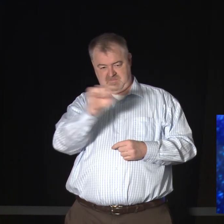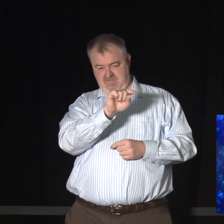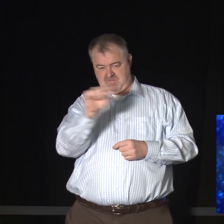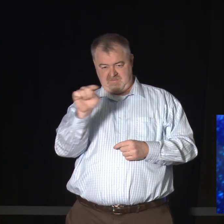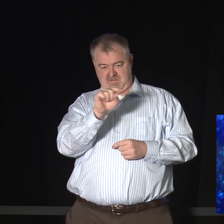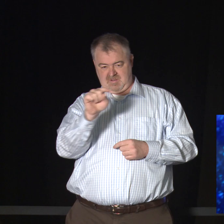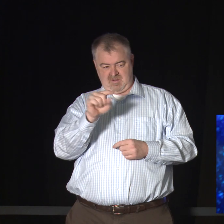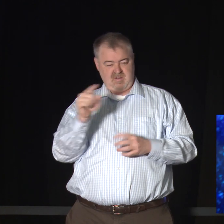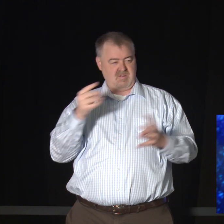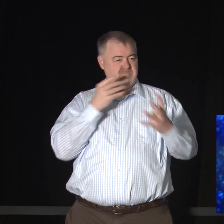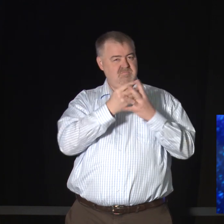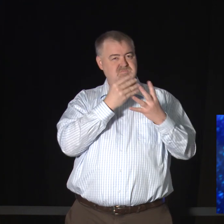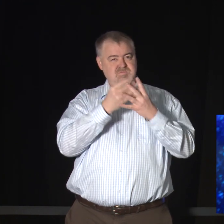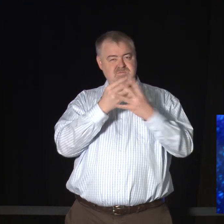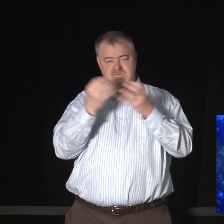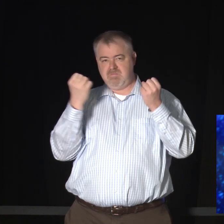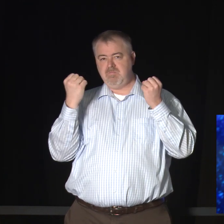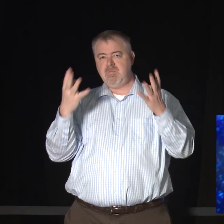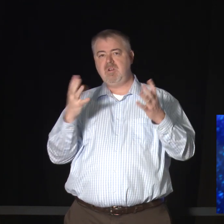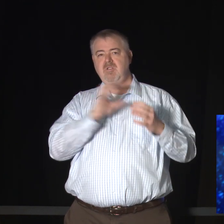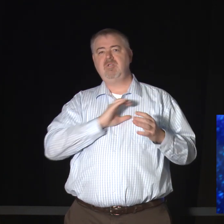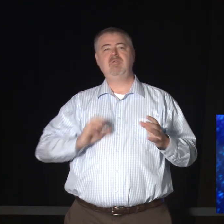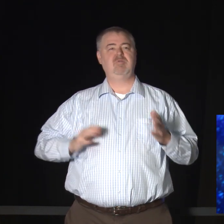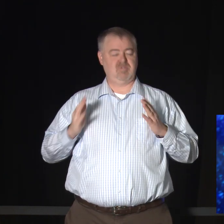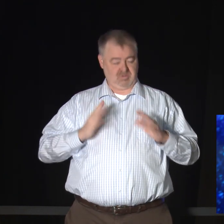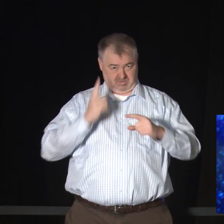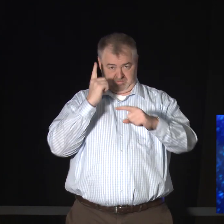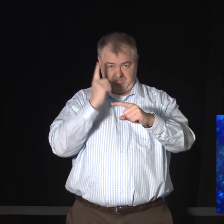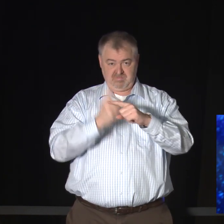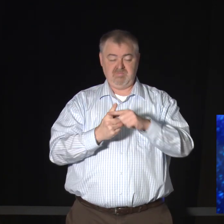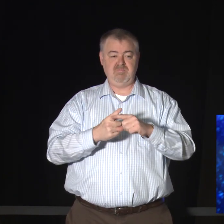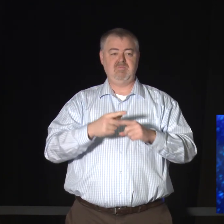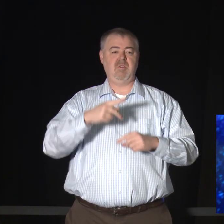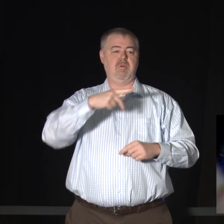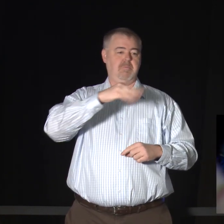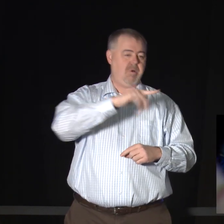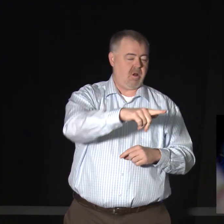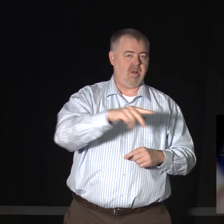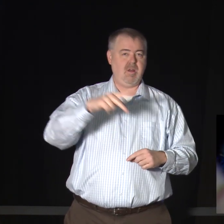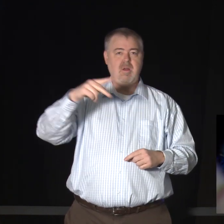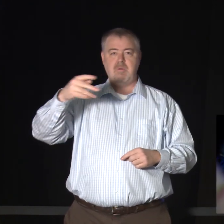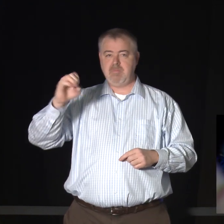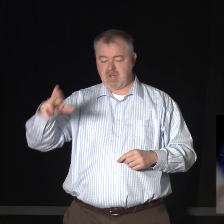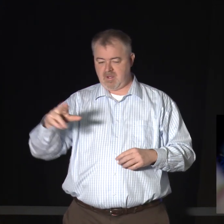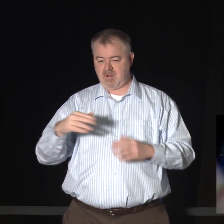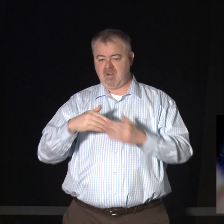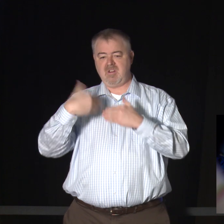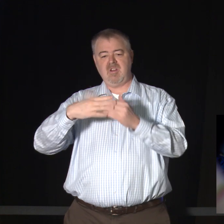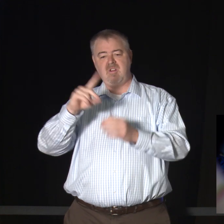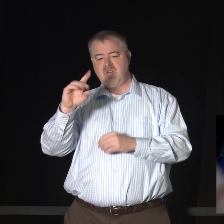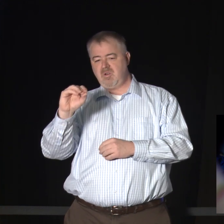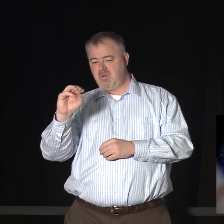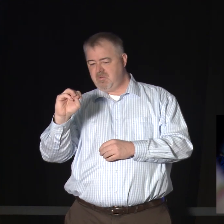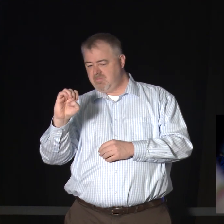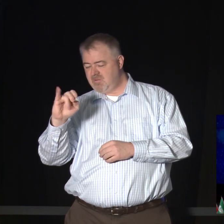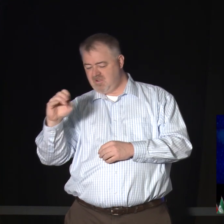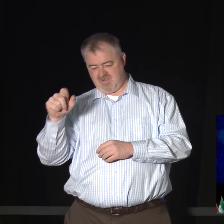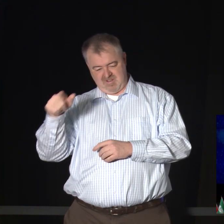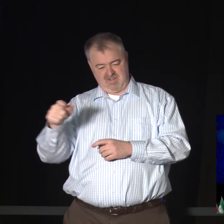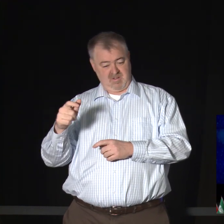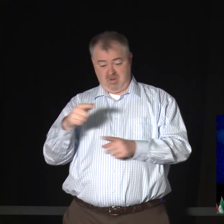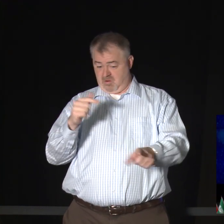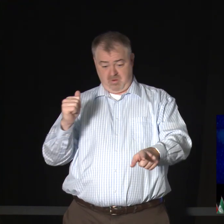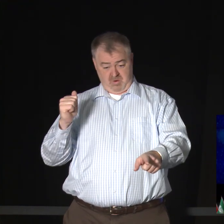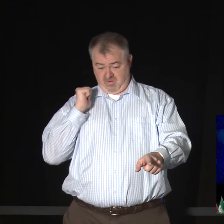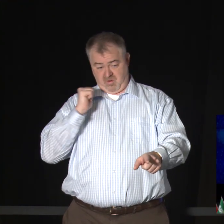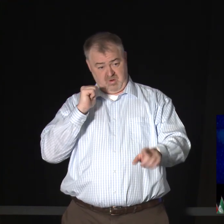imprisoned and executed the Christians, including Paul and Peter. Domitian came next. He oppressed the Christians who refused to pay